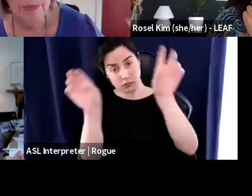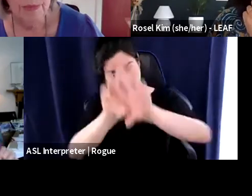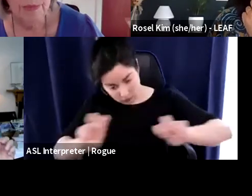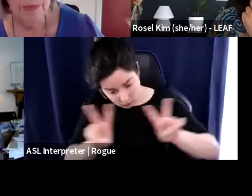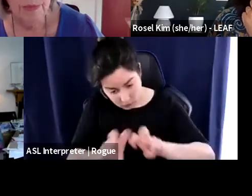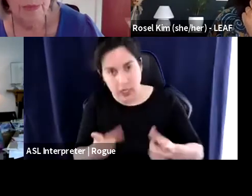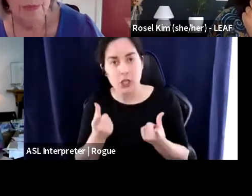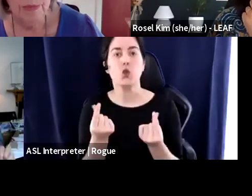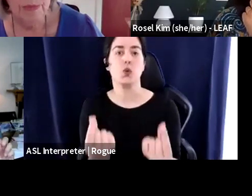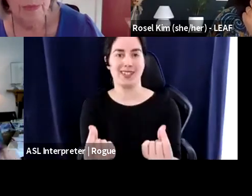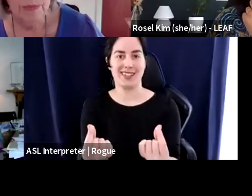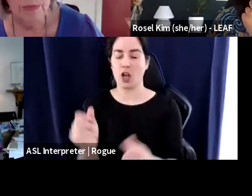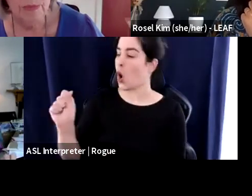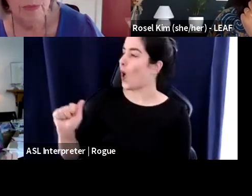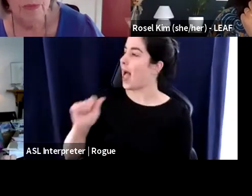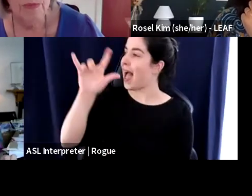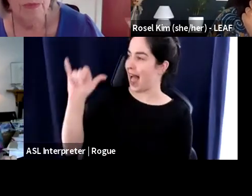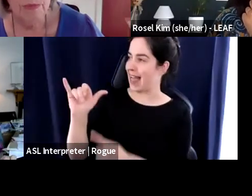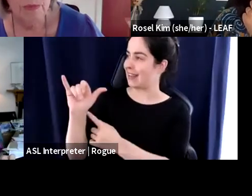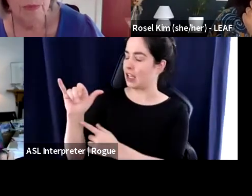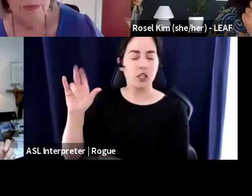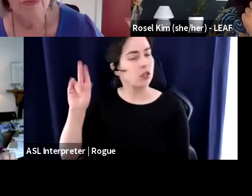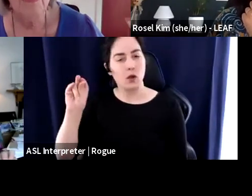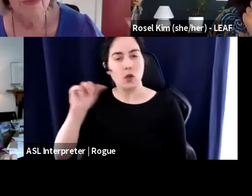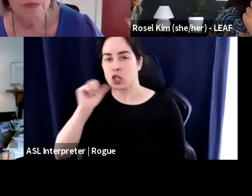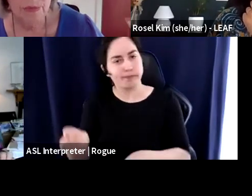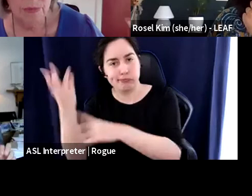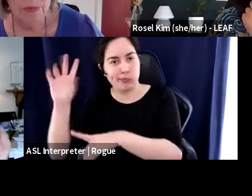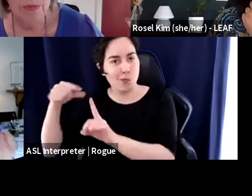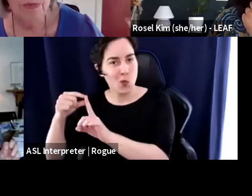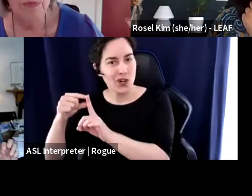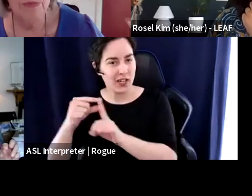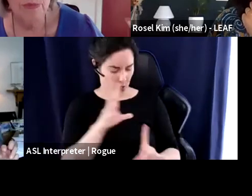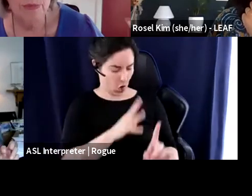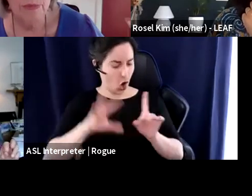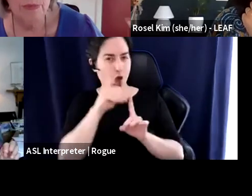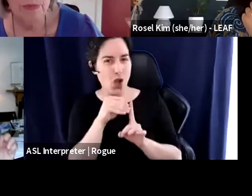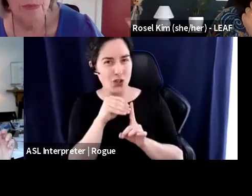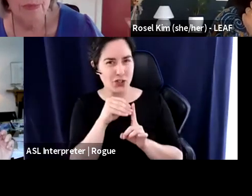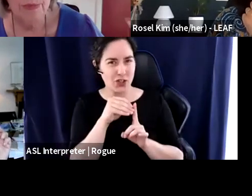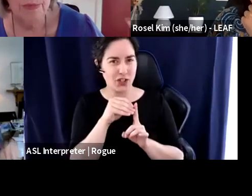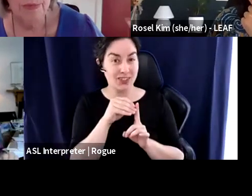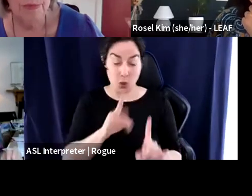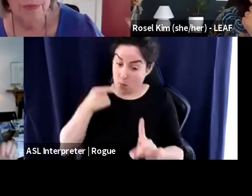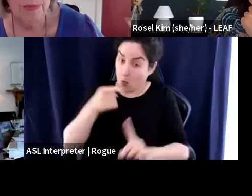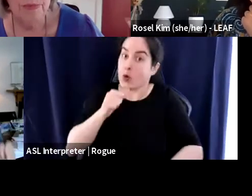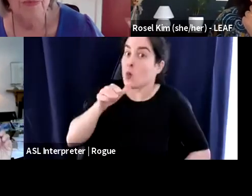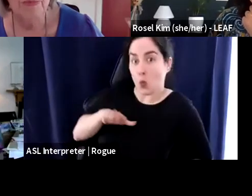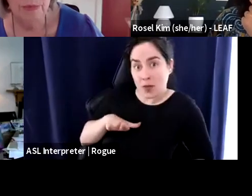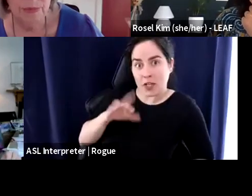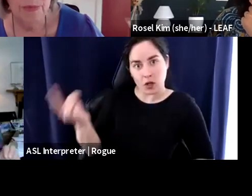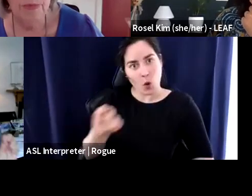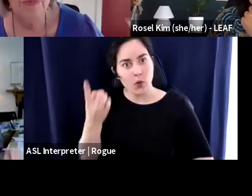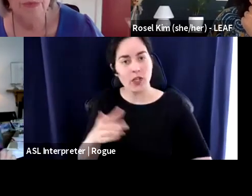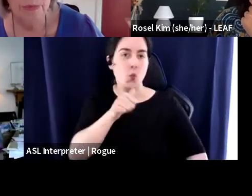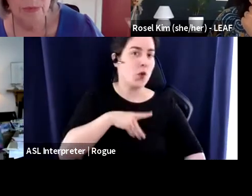being intentional about changing the culture in your organization to make sure that not just women with disabilities, people of color, Black people,